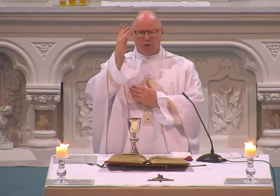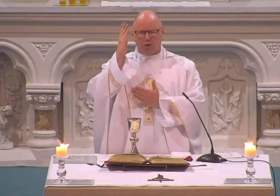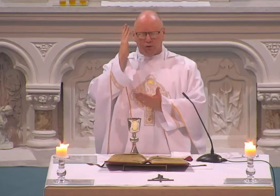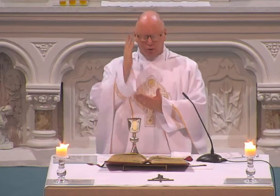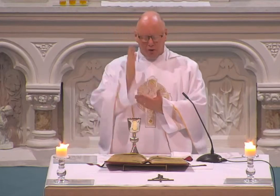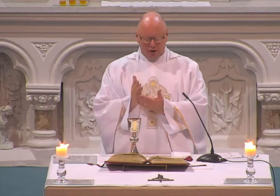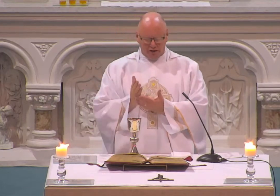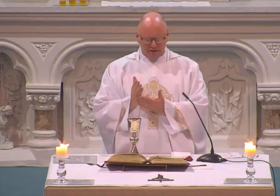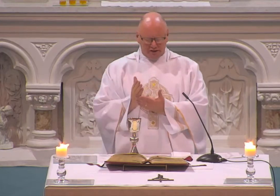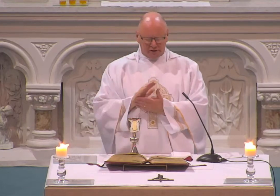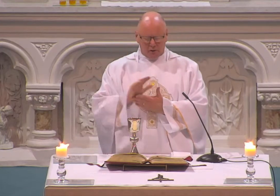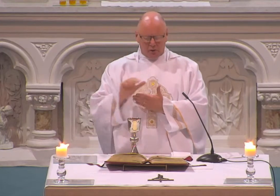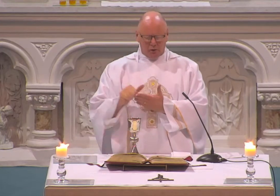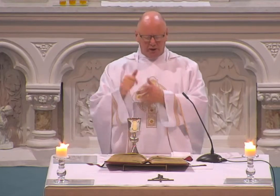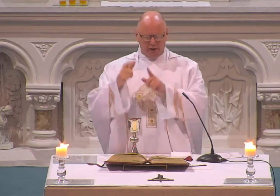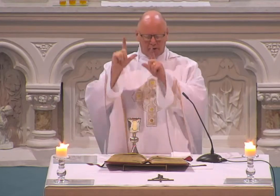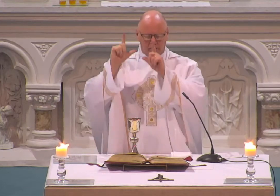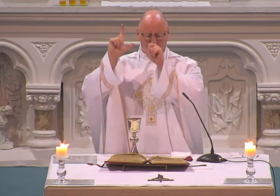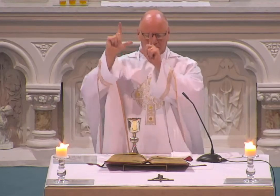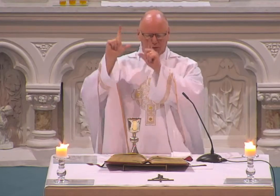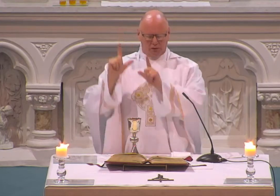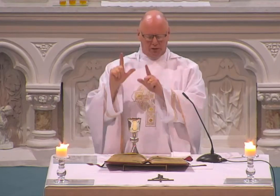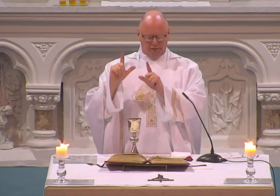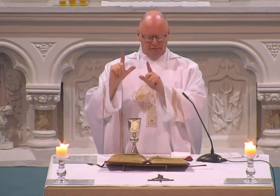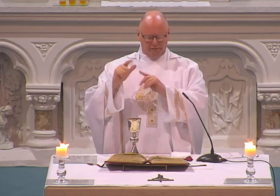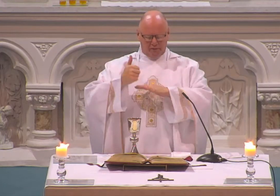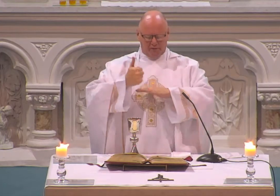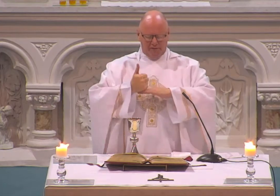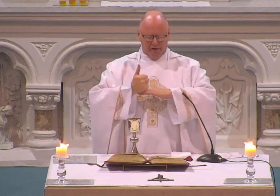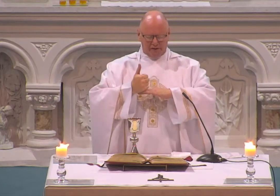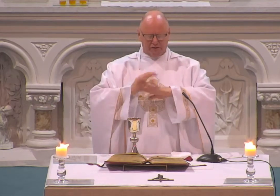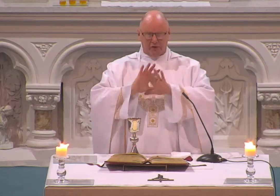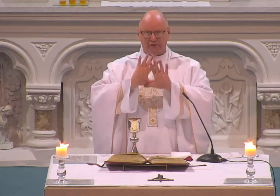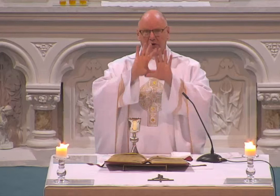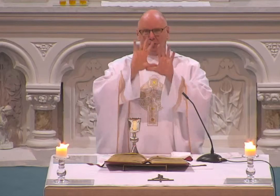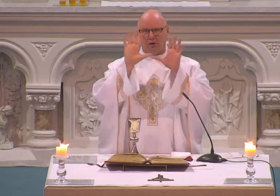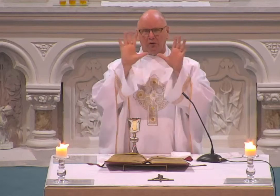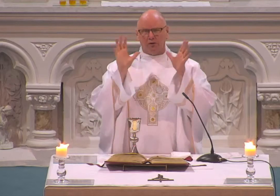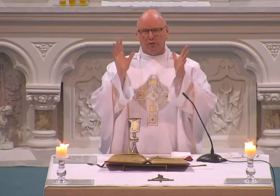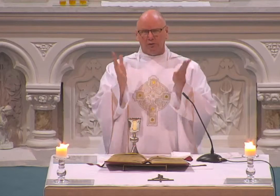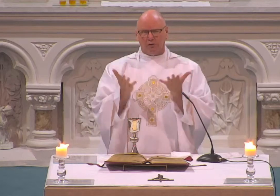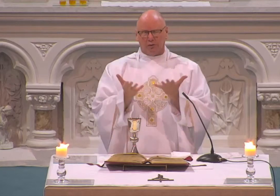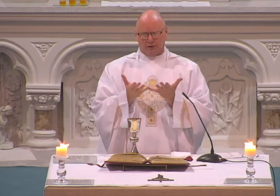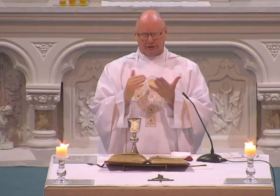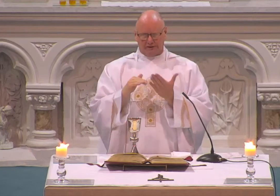You are indeed holy, O Lord, the fount of all holiness.